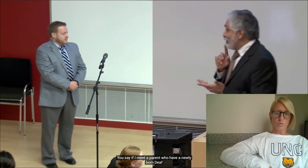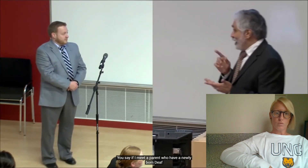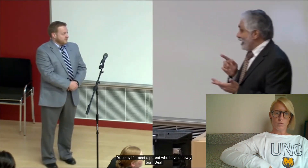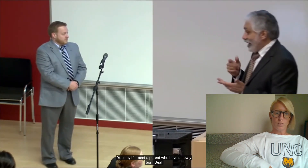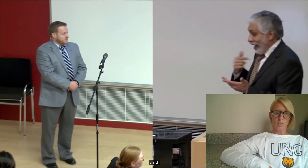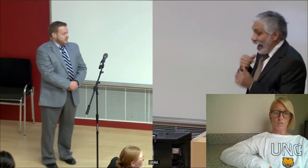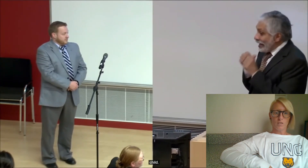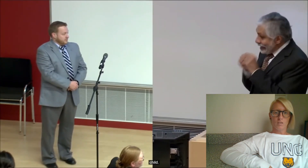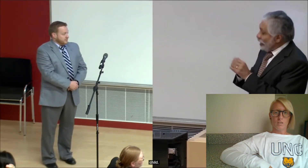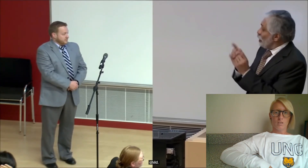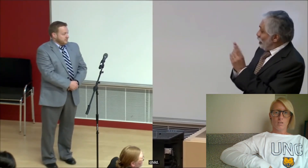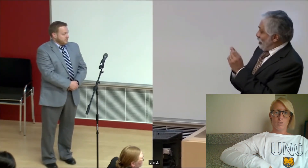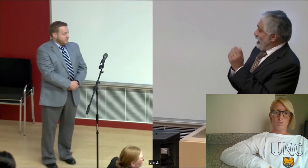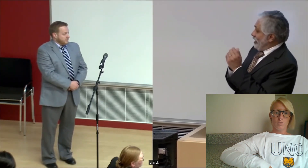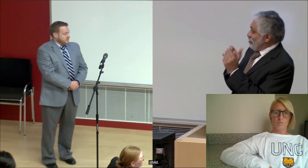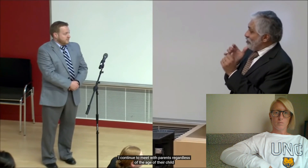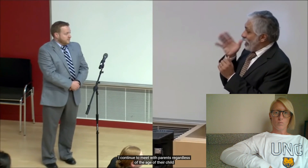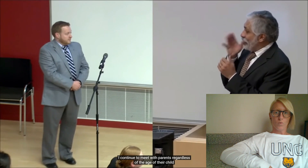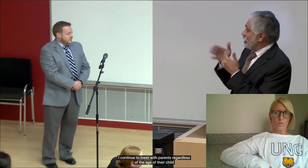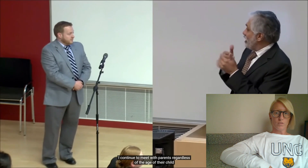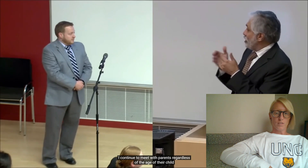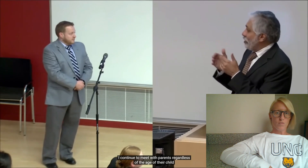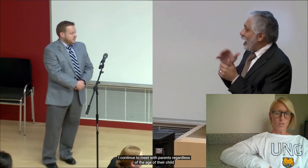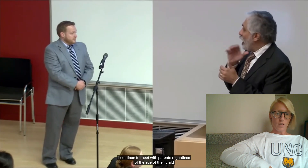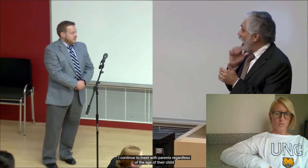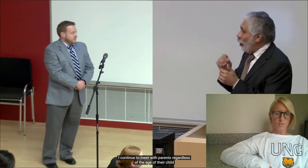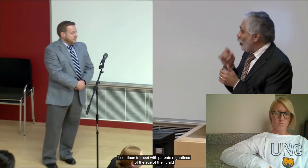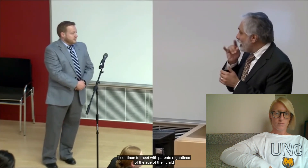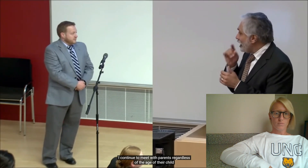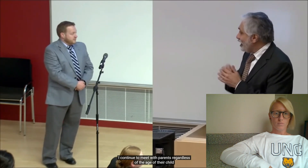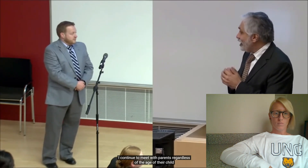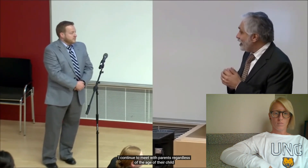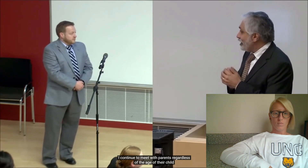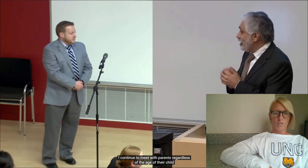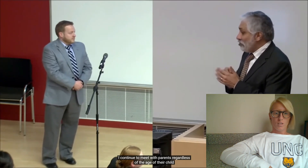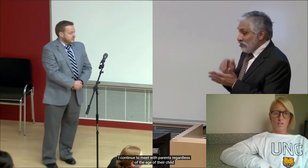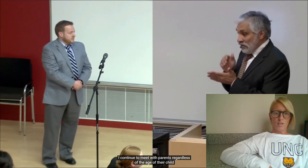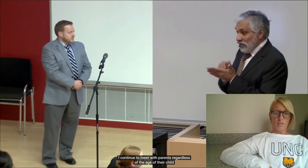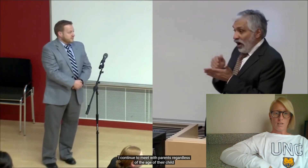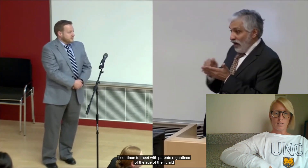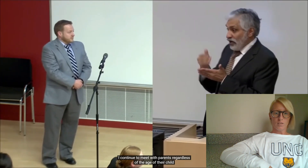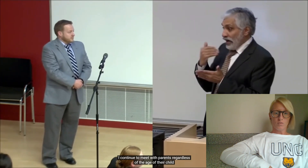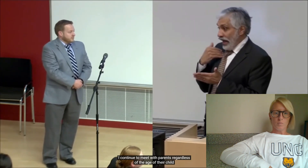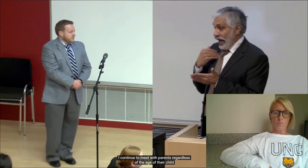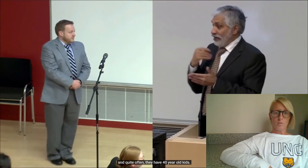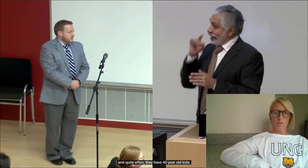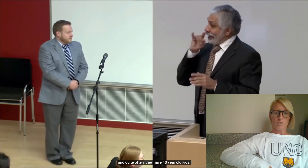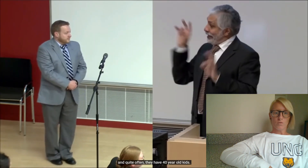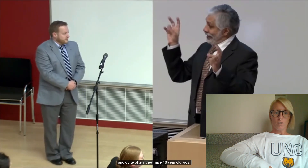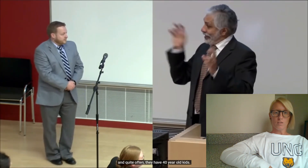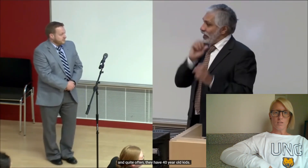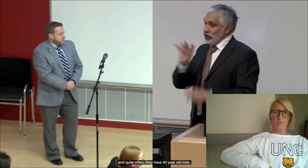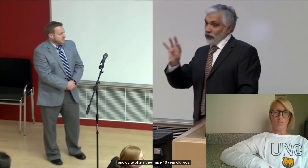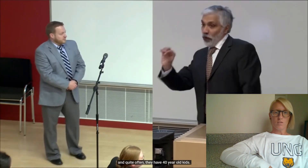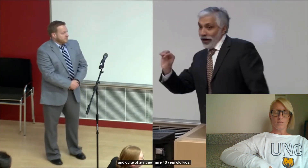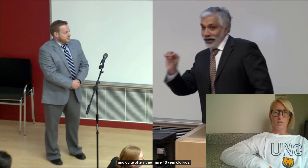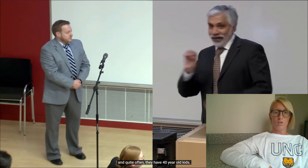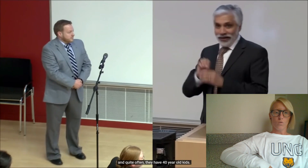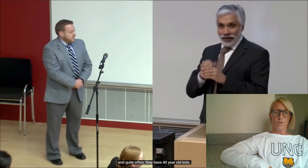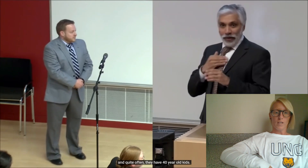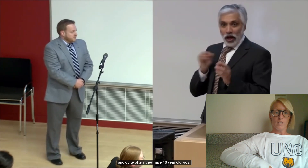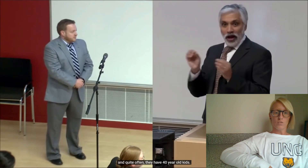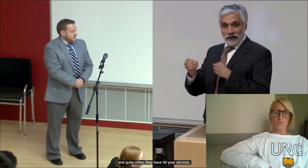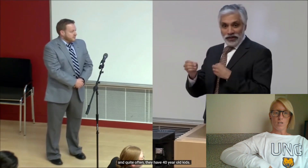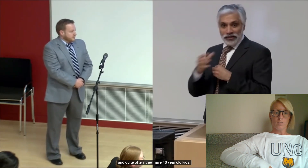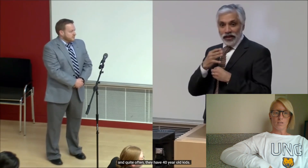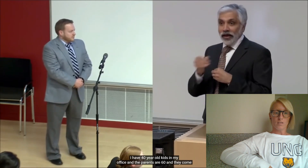have a newly born deaf child, I mean, I continue to meet with parents regardless of the age of their child. And quite often, they